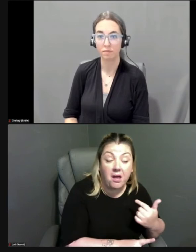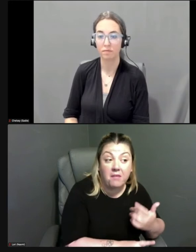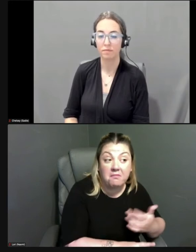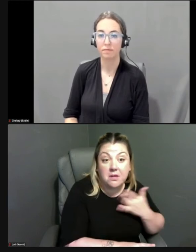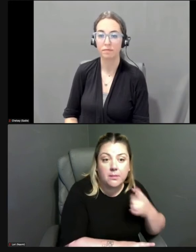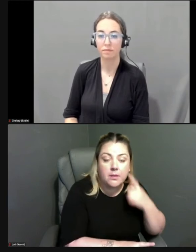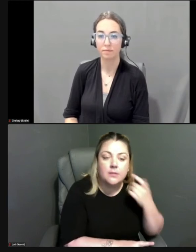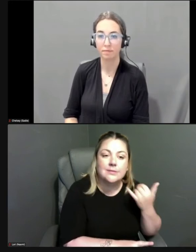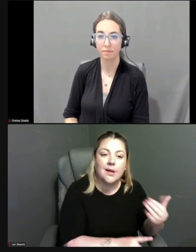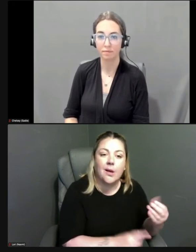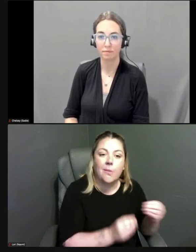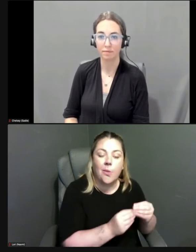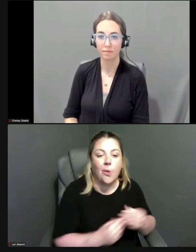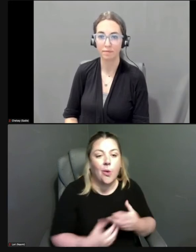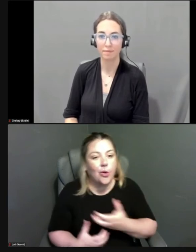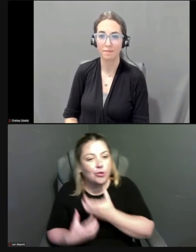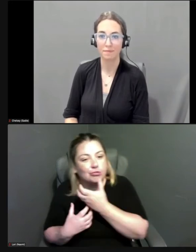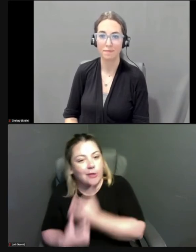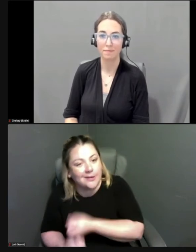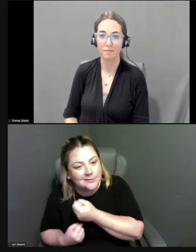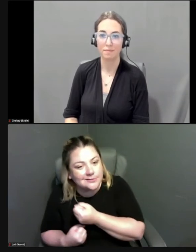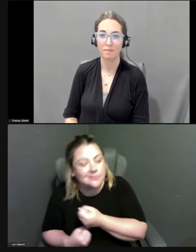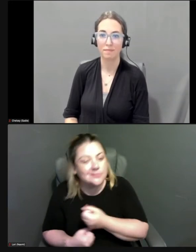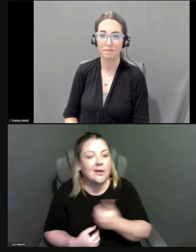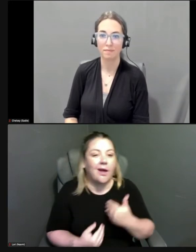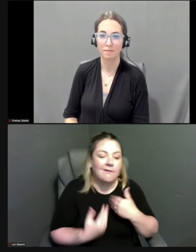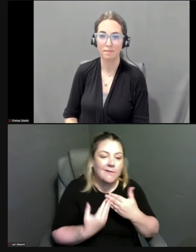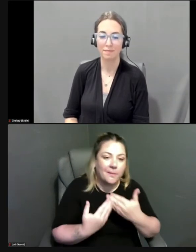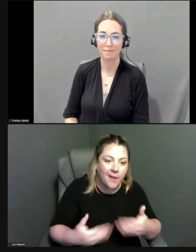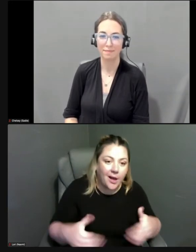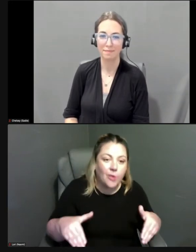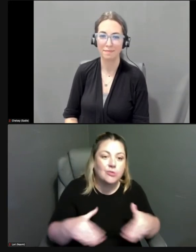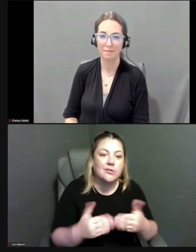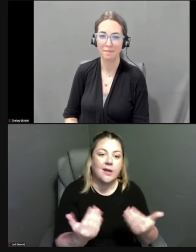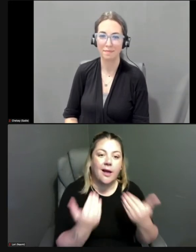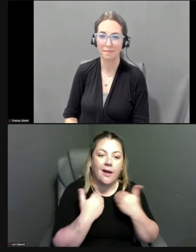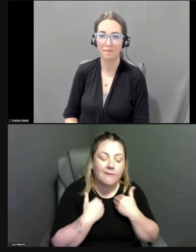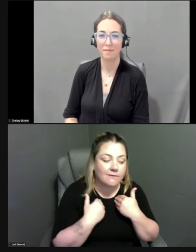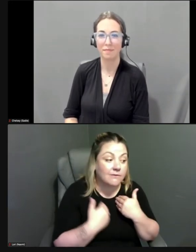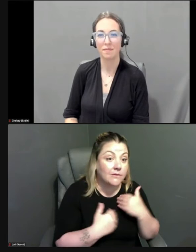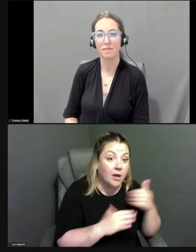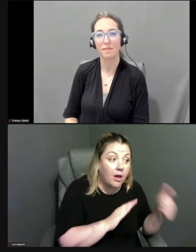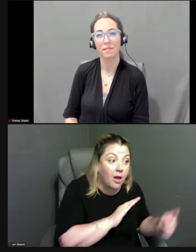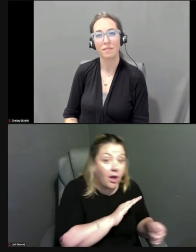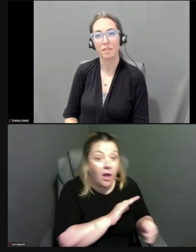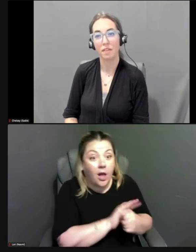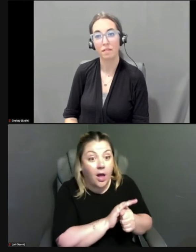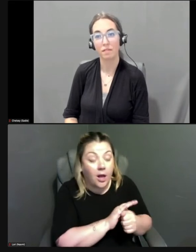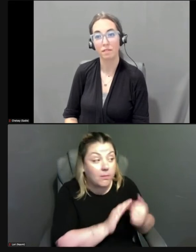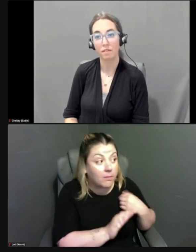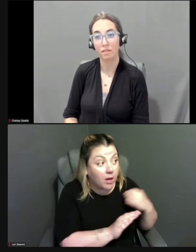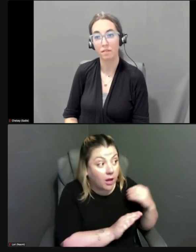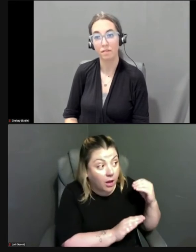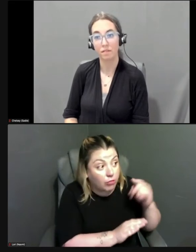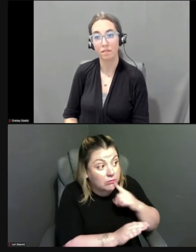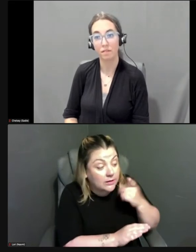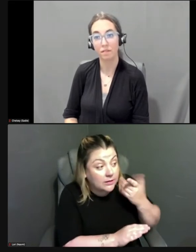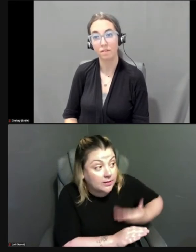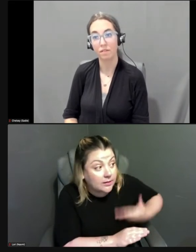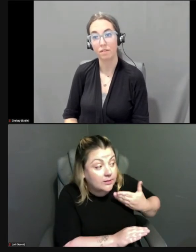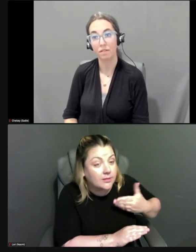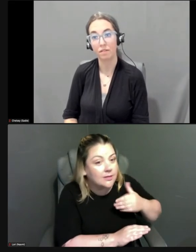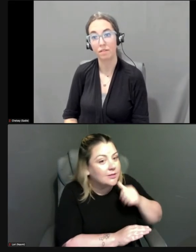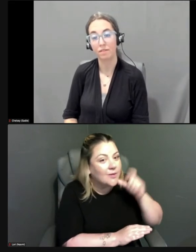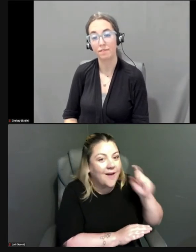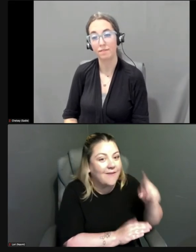trusting myself, setting boundaries, and not hiding my true self from people. Like being confident enough to be like, we don't have